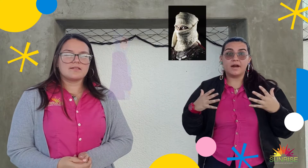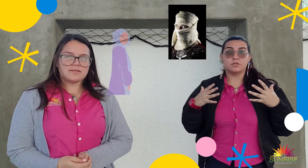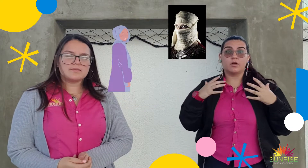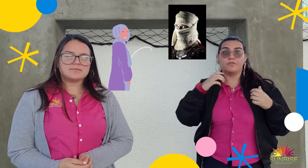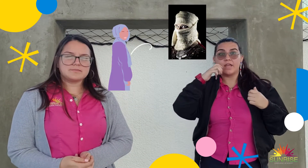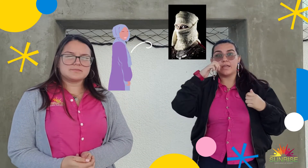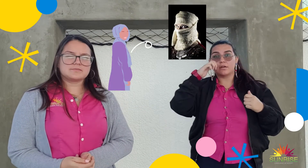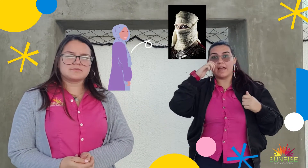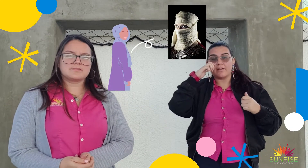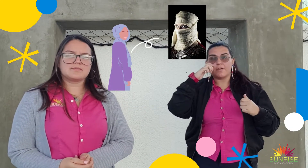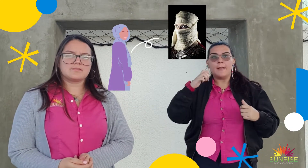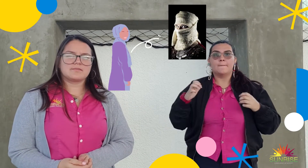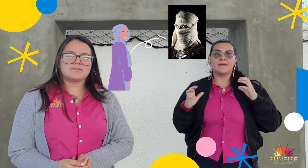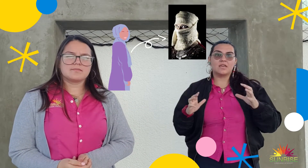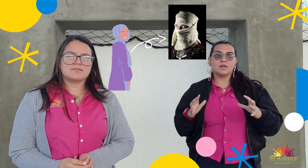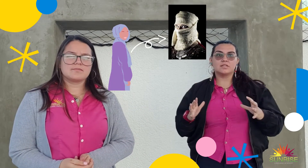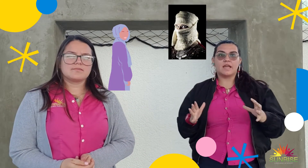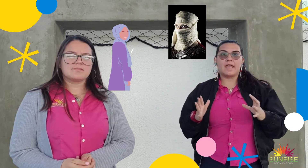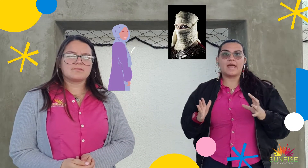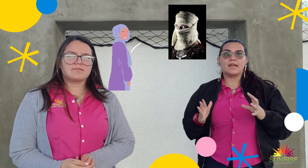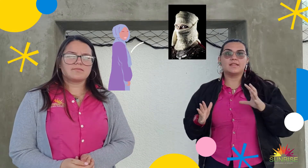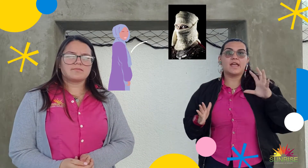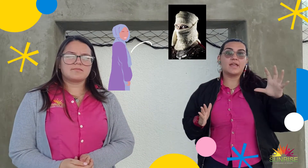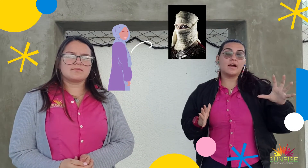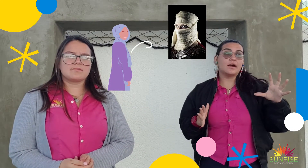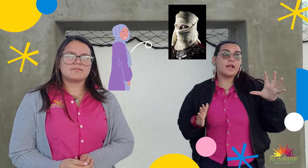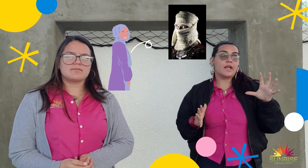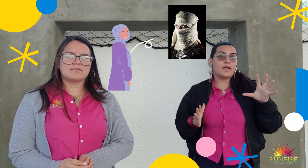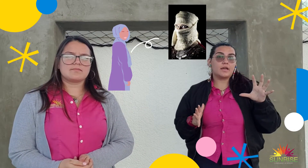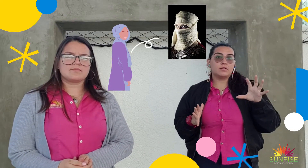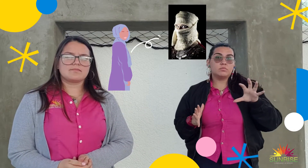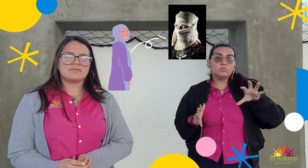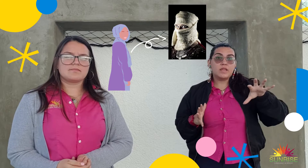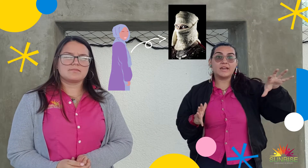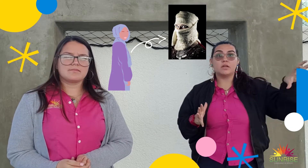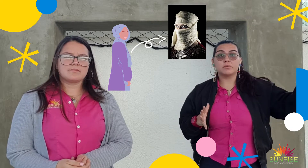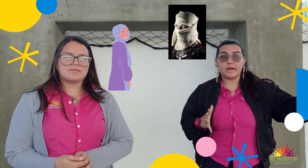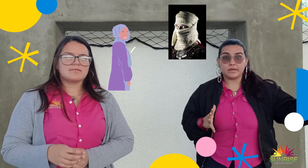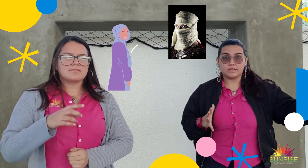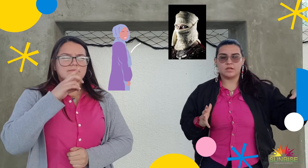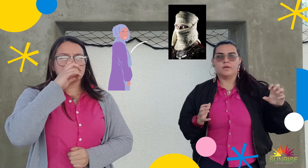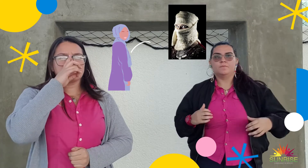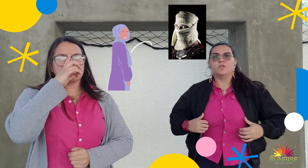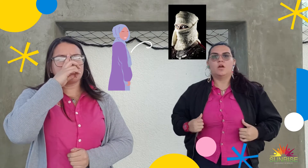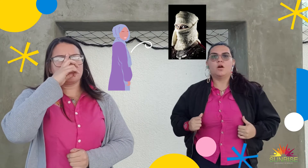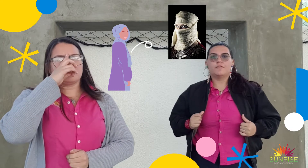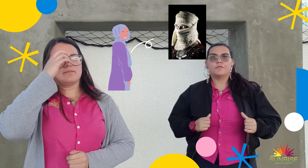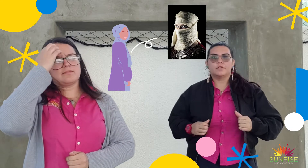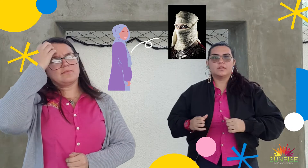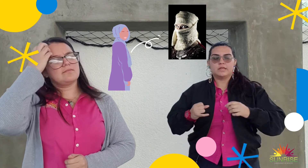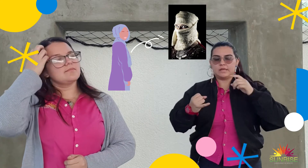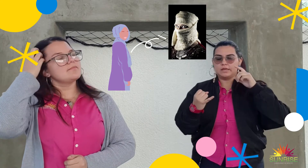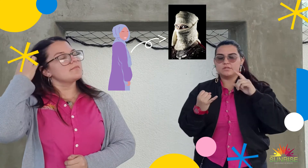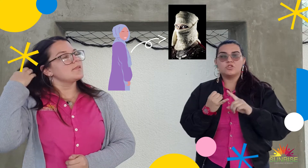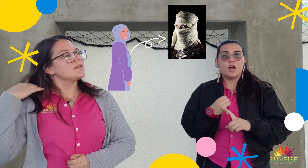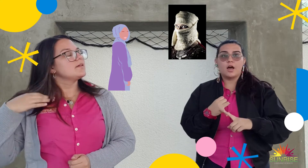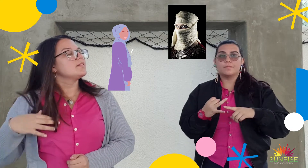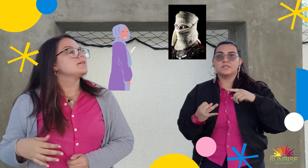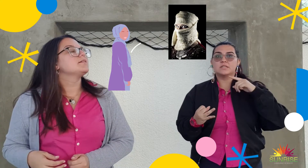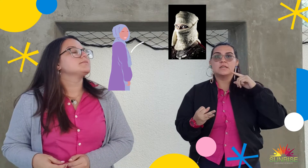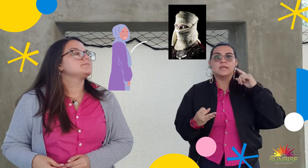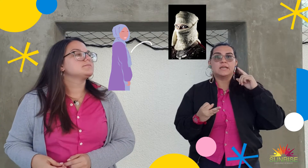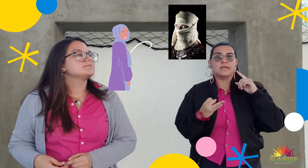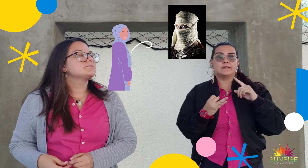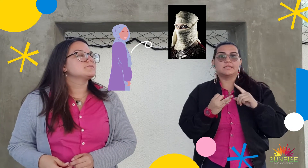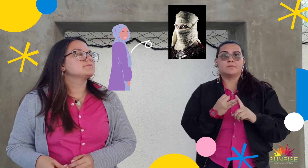important part of their life because they are denigrated of his